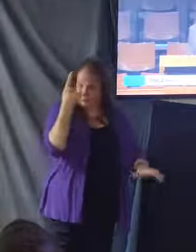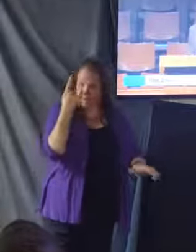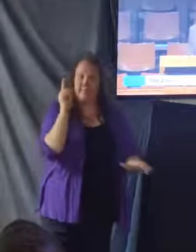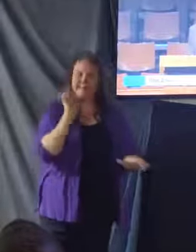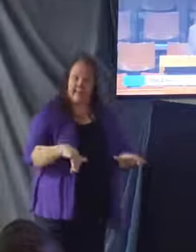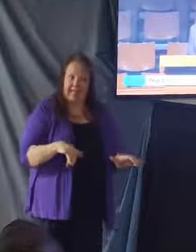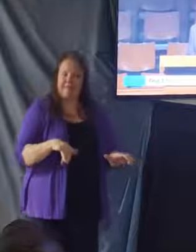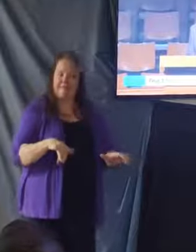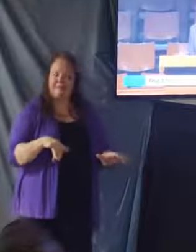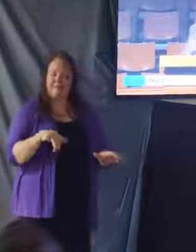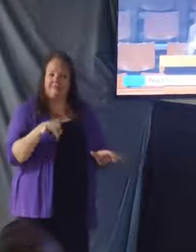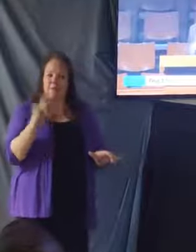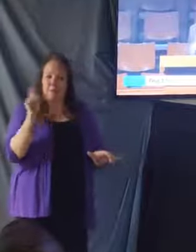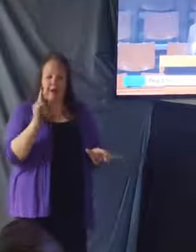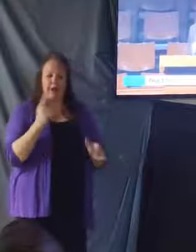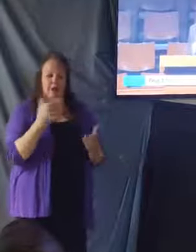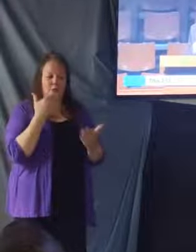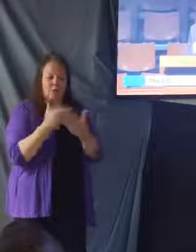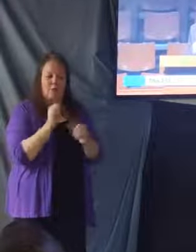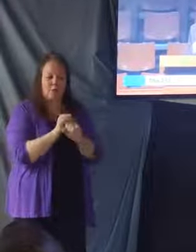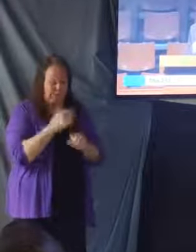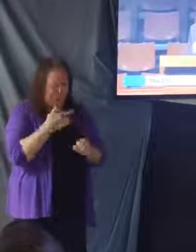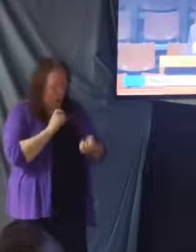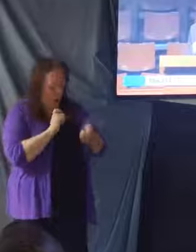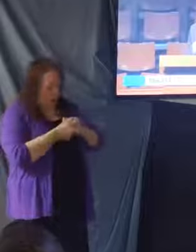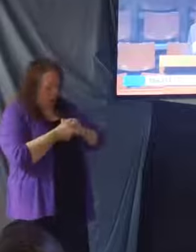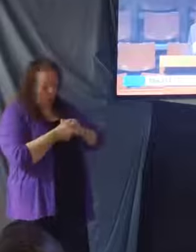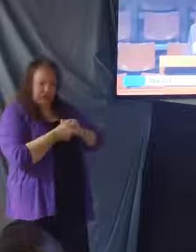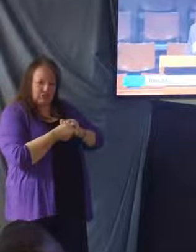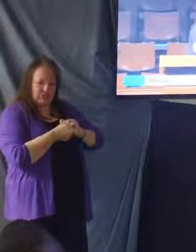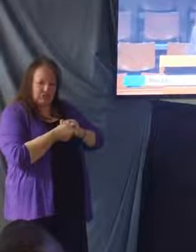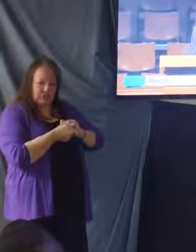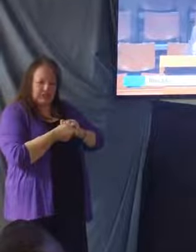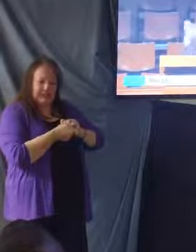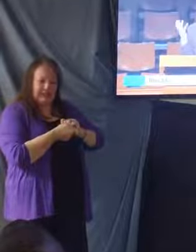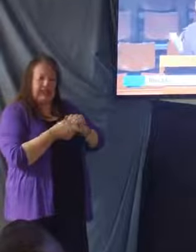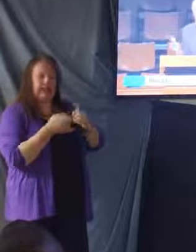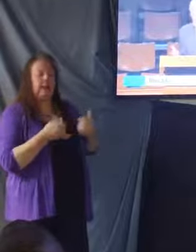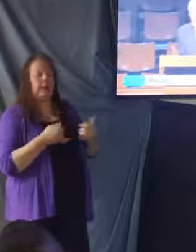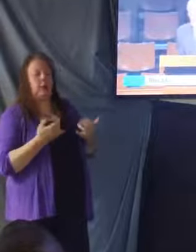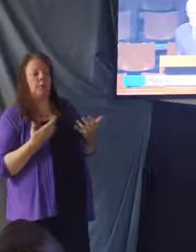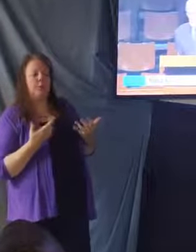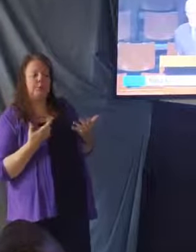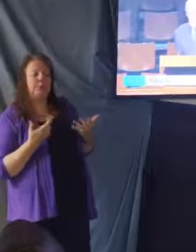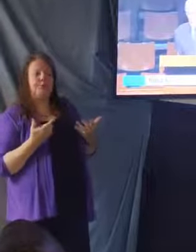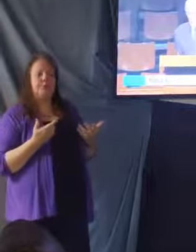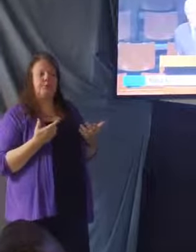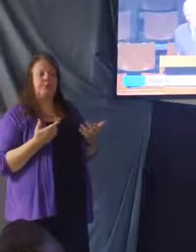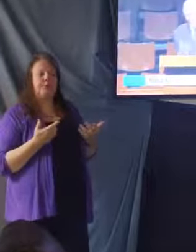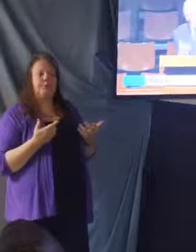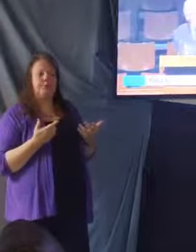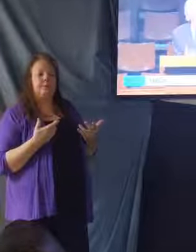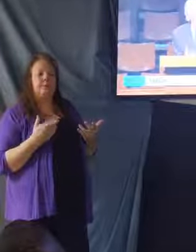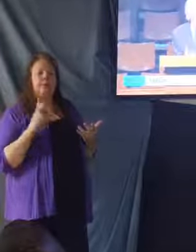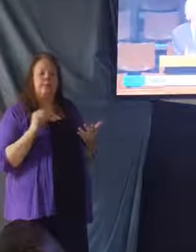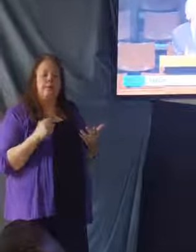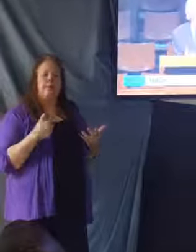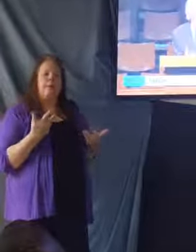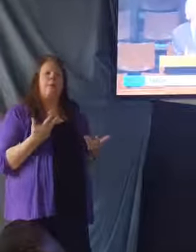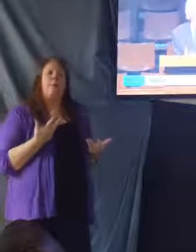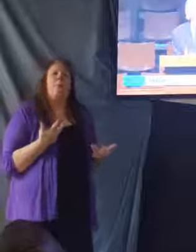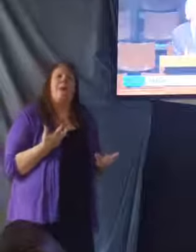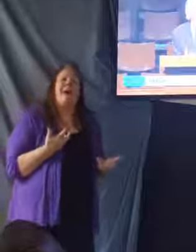works are to come from. A transformed heart. And not just I know them. There's a passion